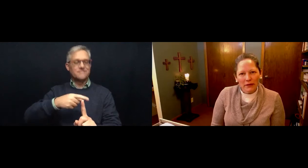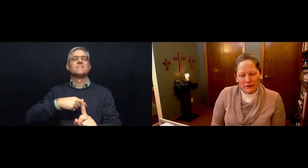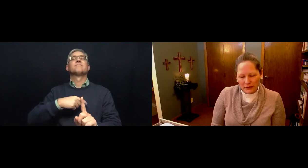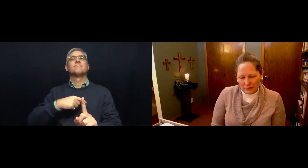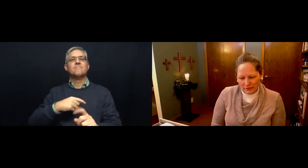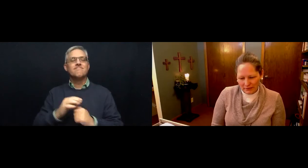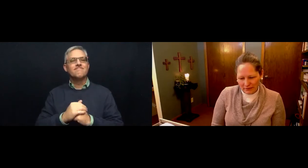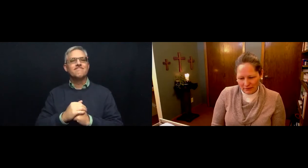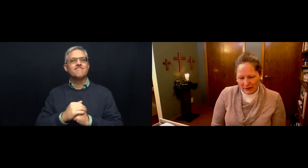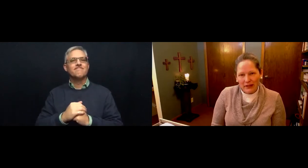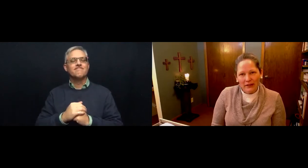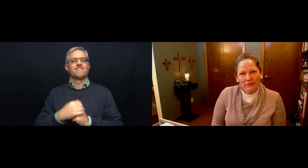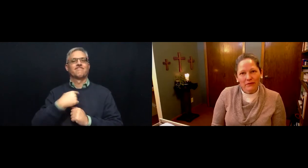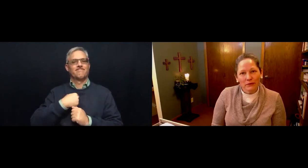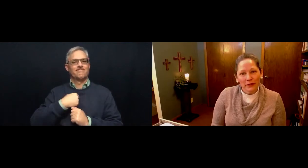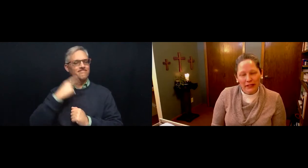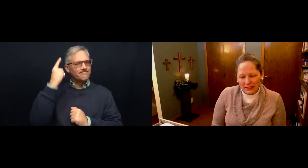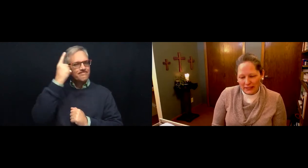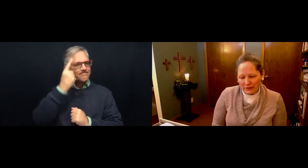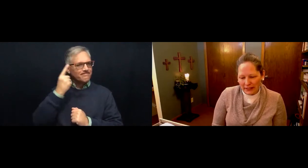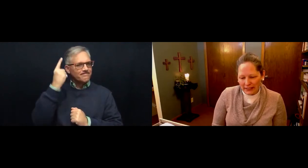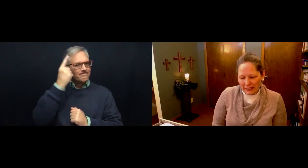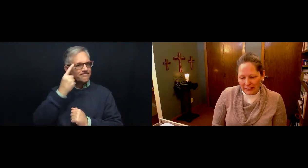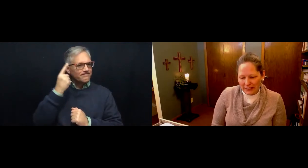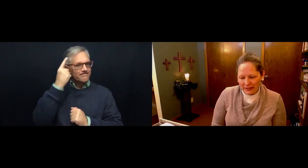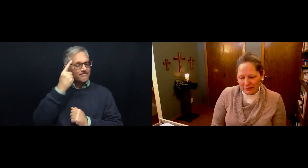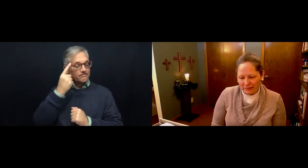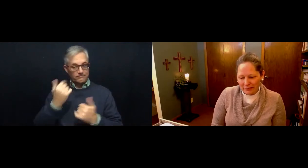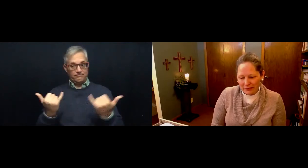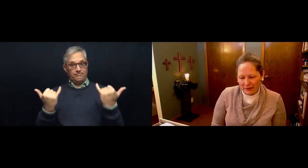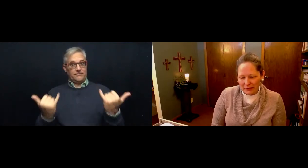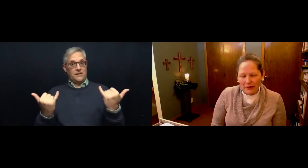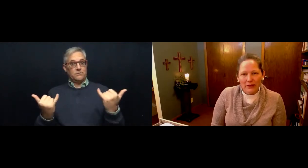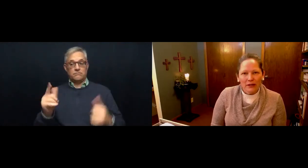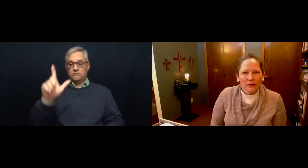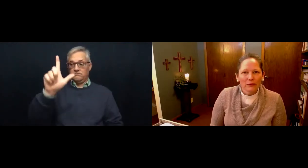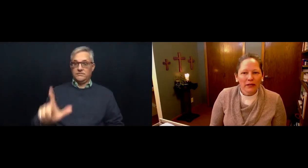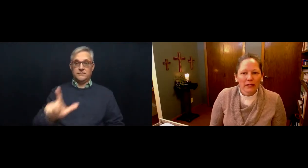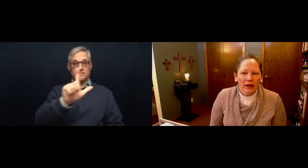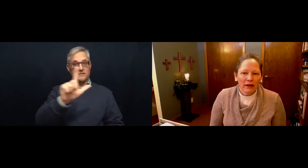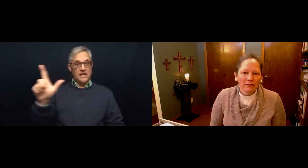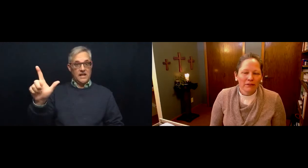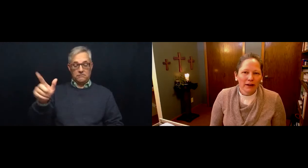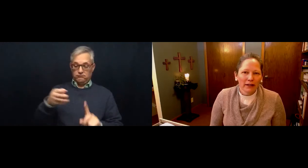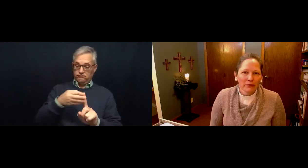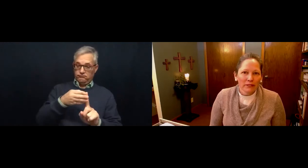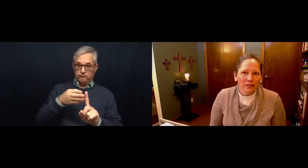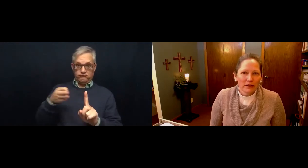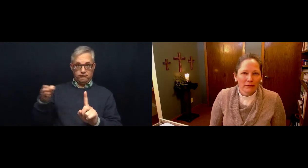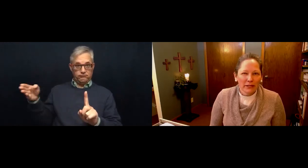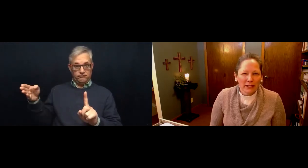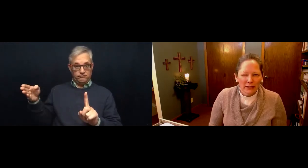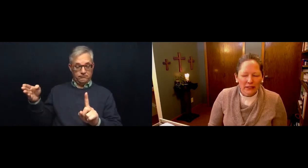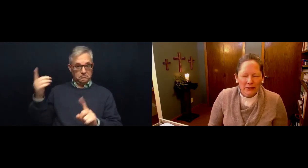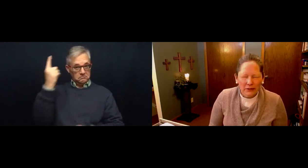I wonder if during this Lenten season, we can find